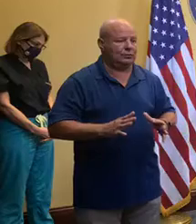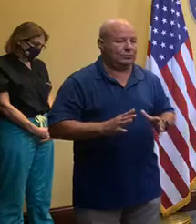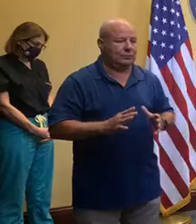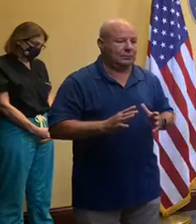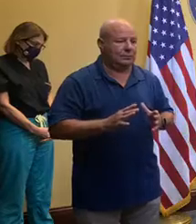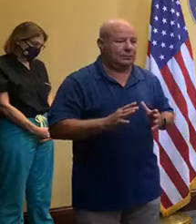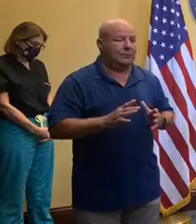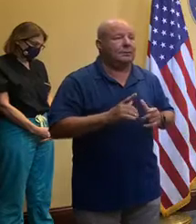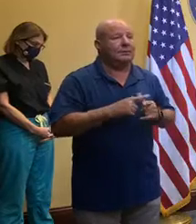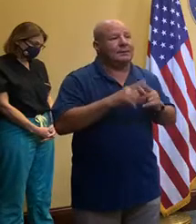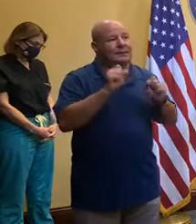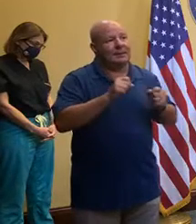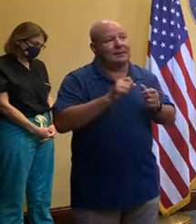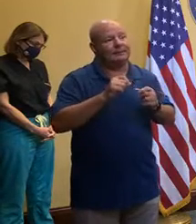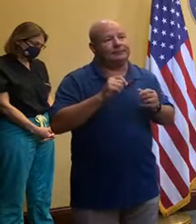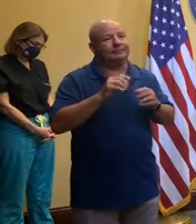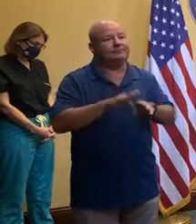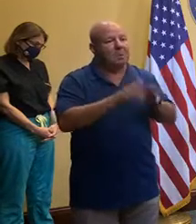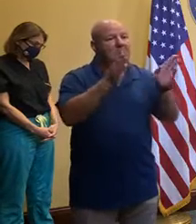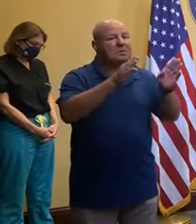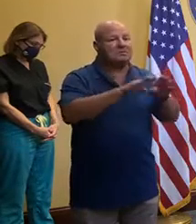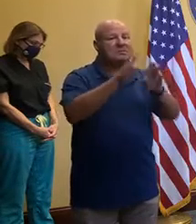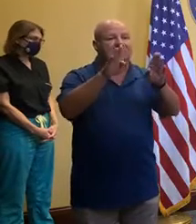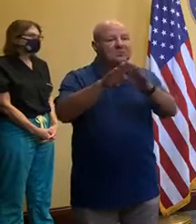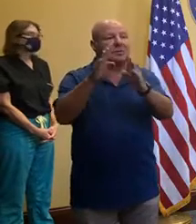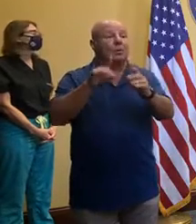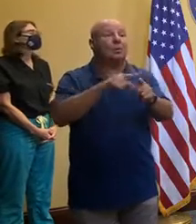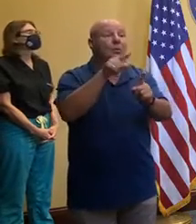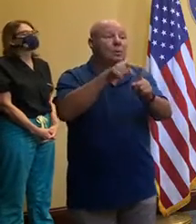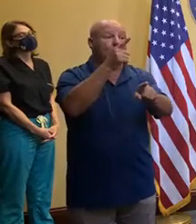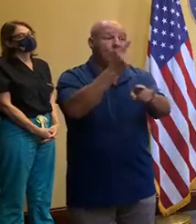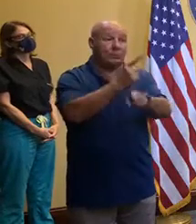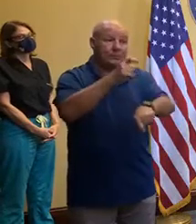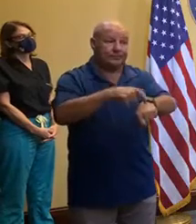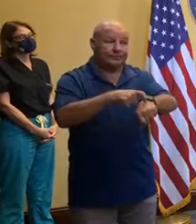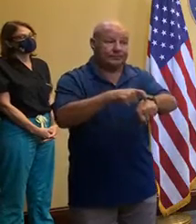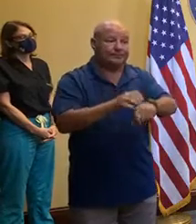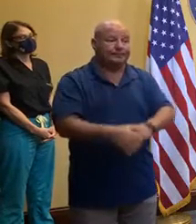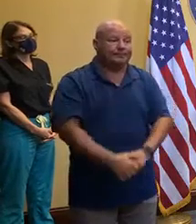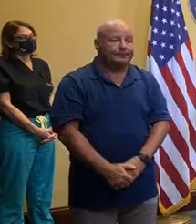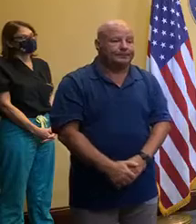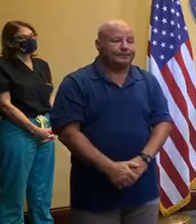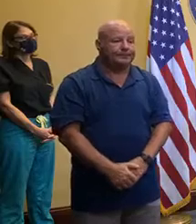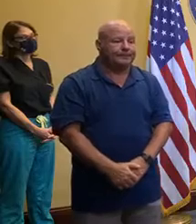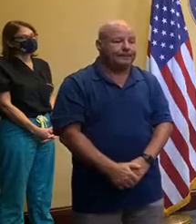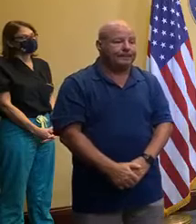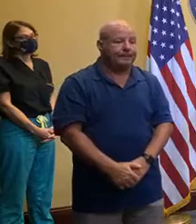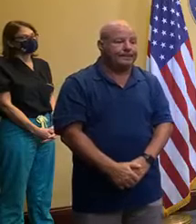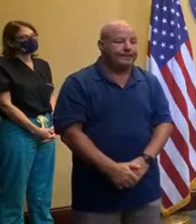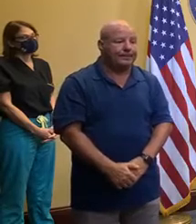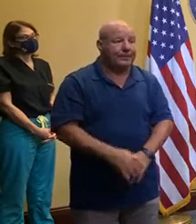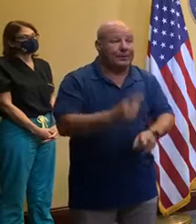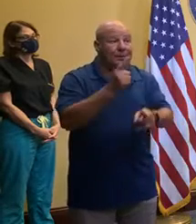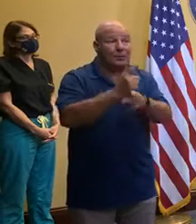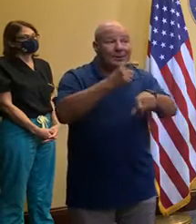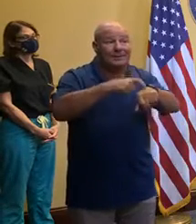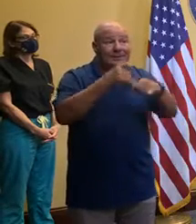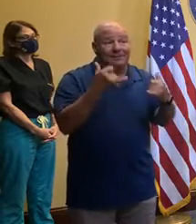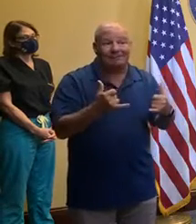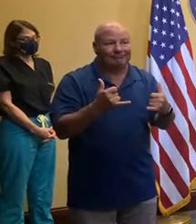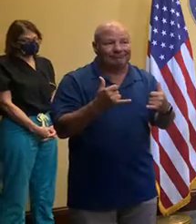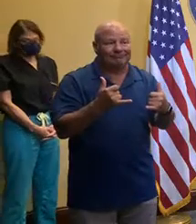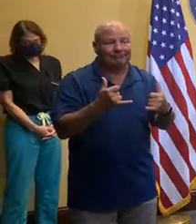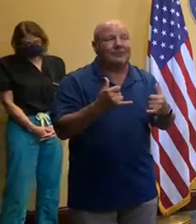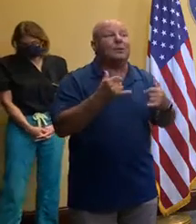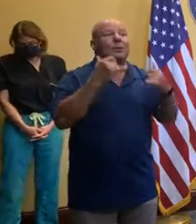be at a place where they can open up when that time comes. But right now, the